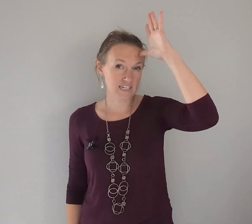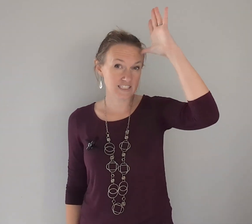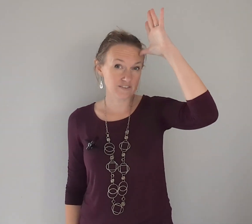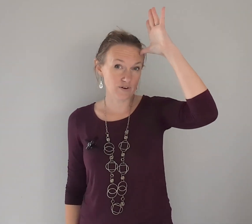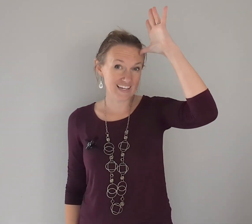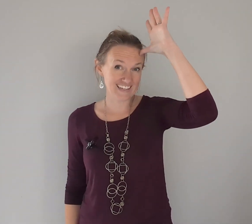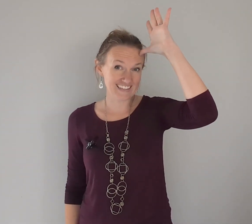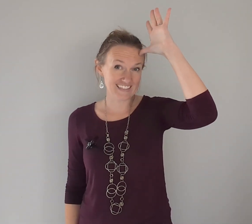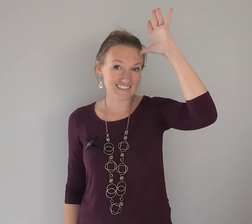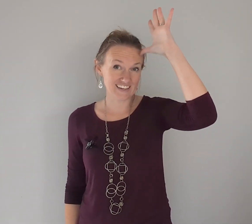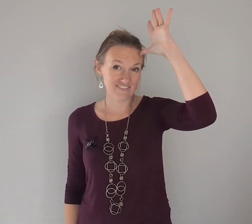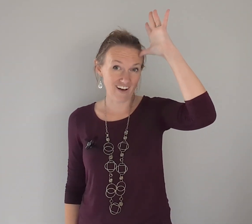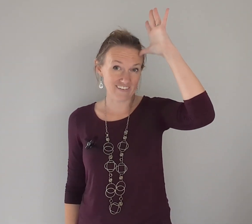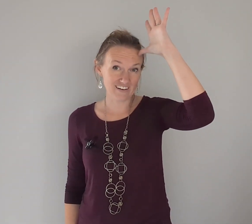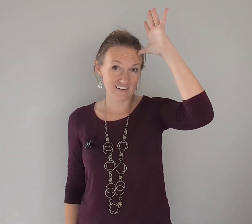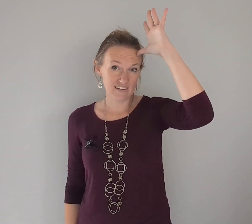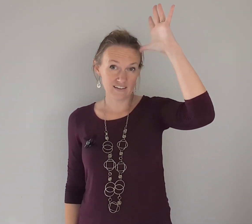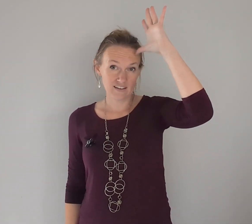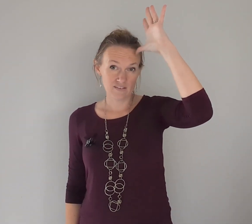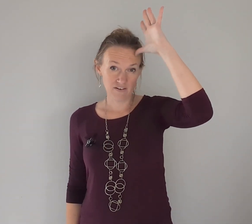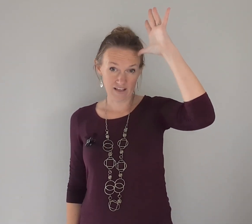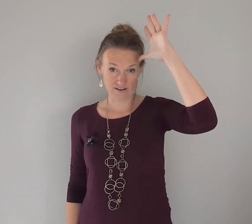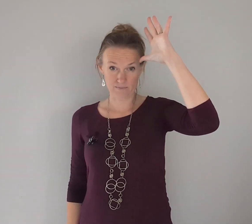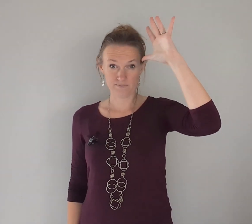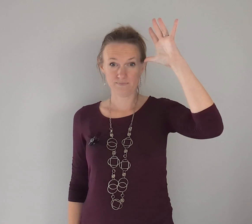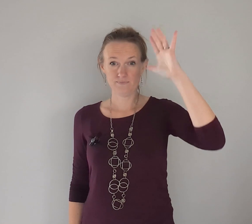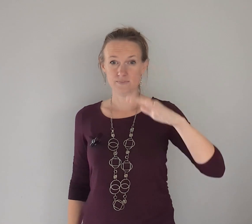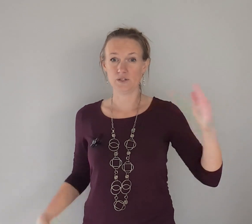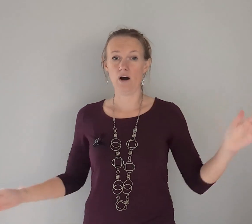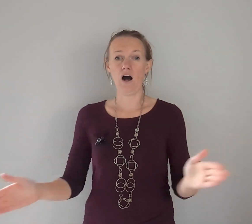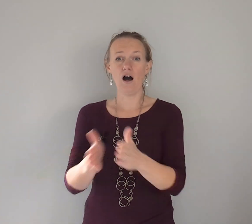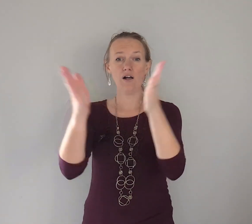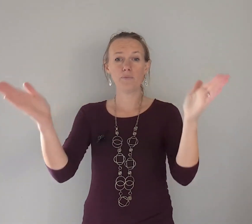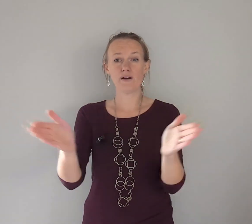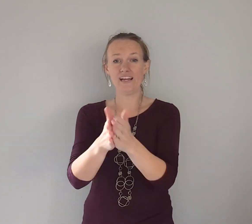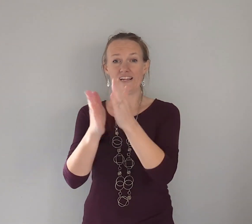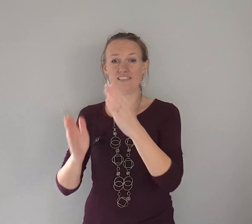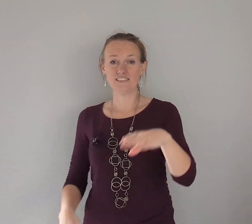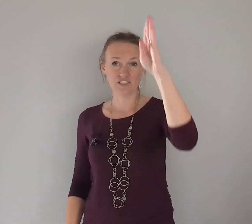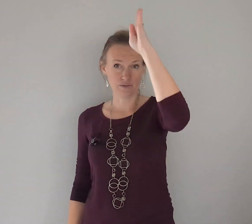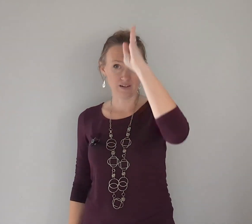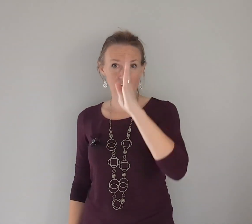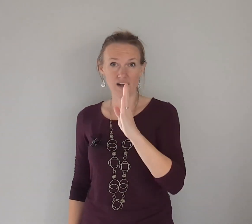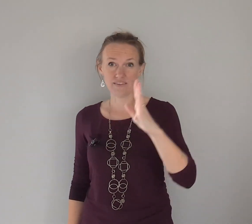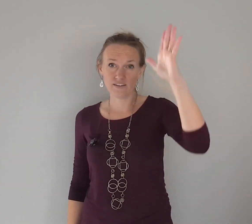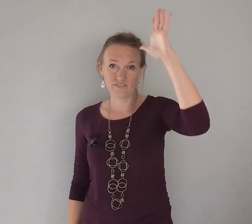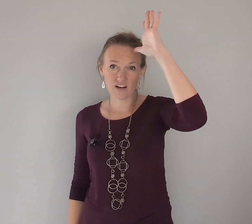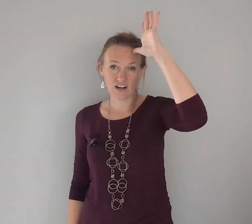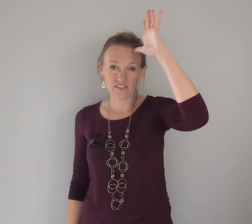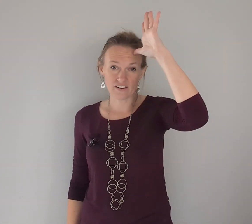touching your forehead like this. Okay. Father. Father. So all praise to God the